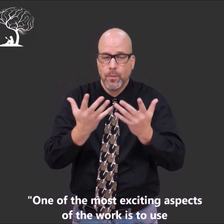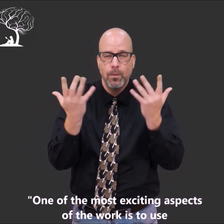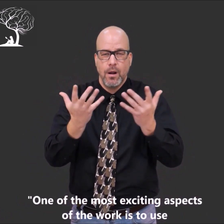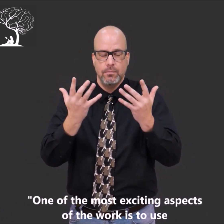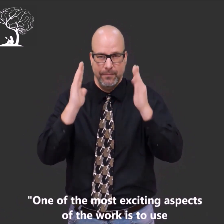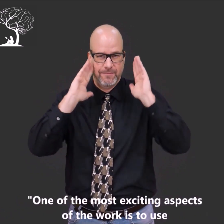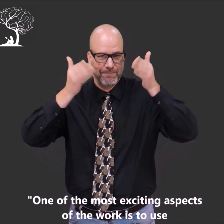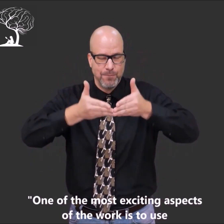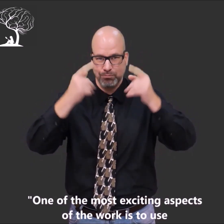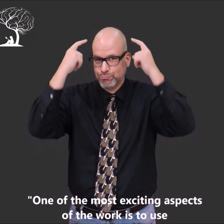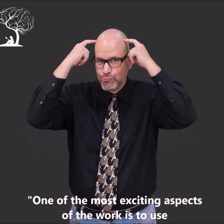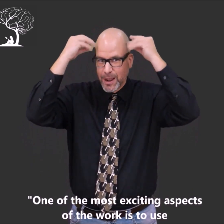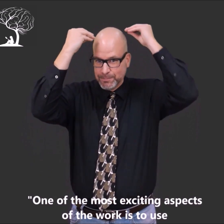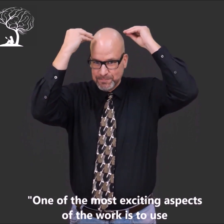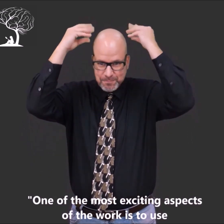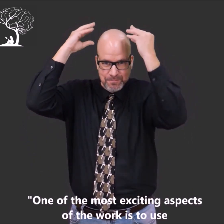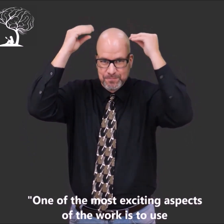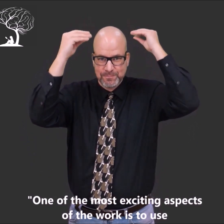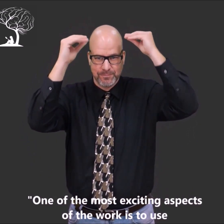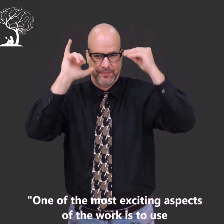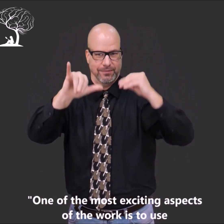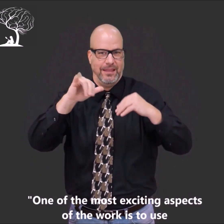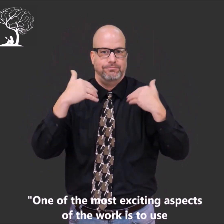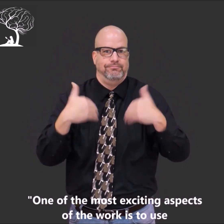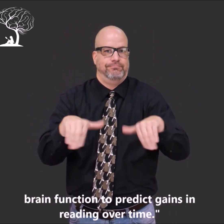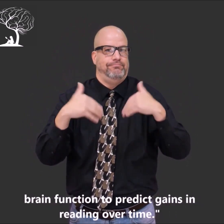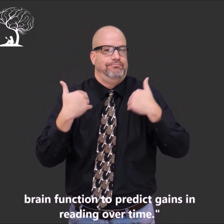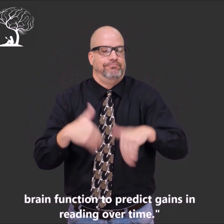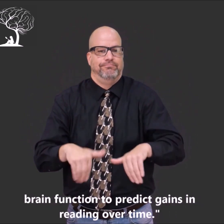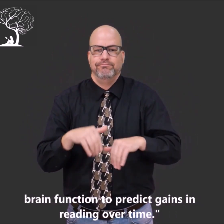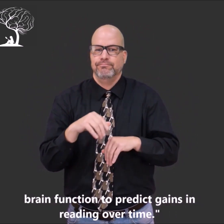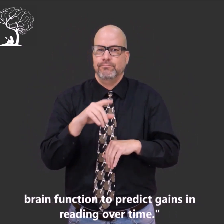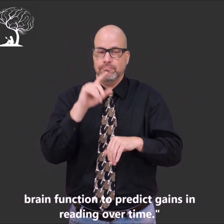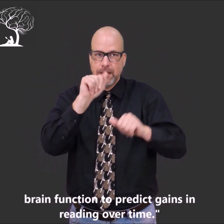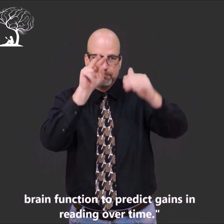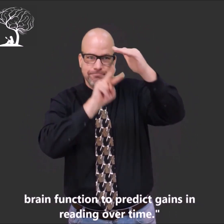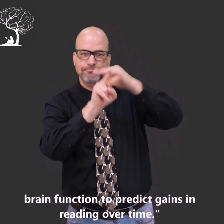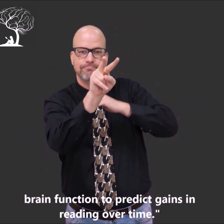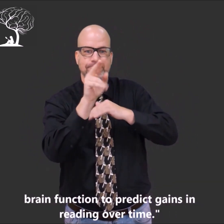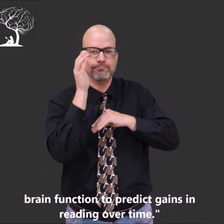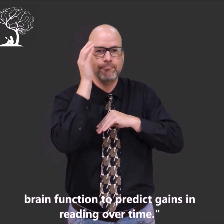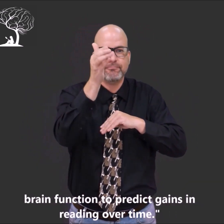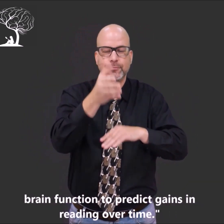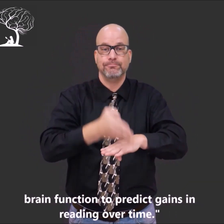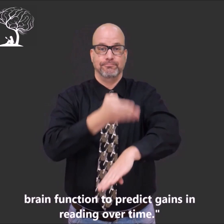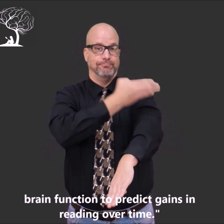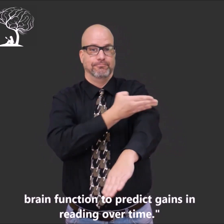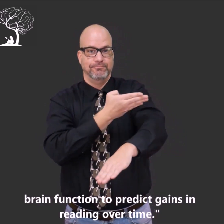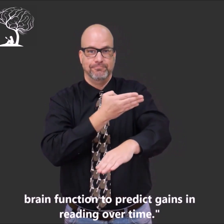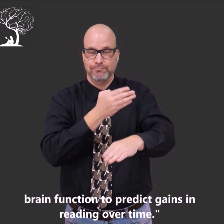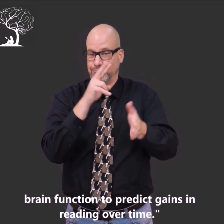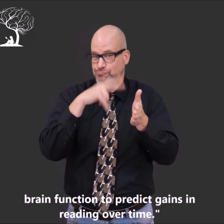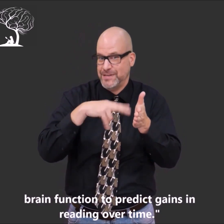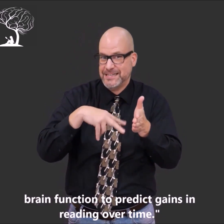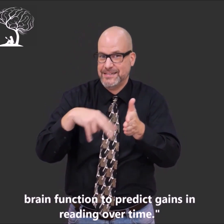One of the most exciting aspects of the work is to use brain function to predict gains in reading over time.